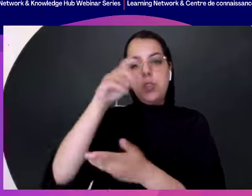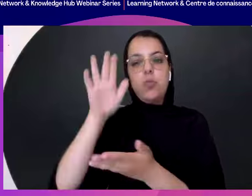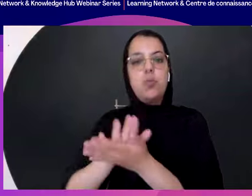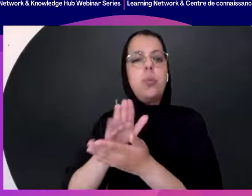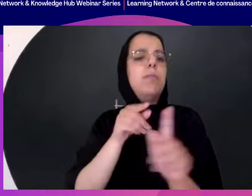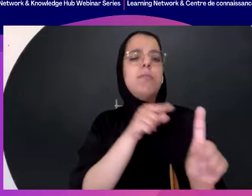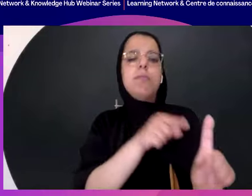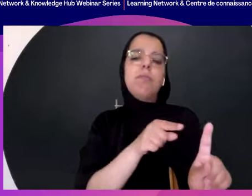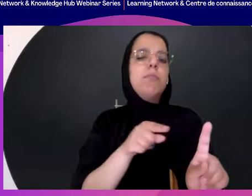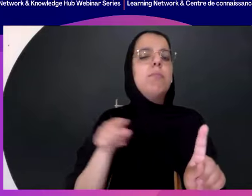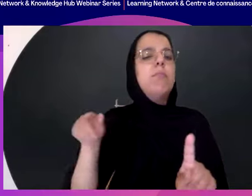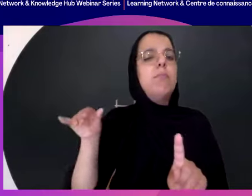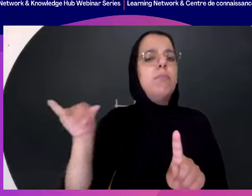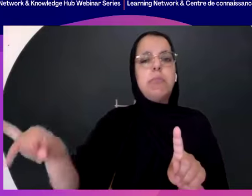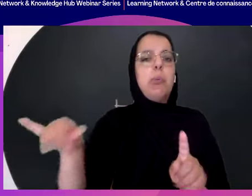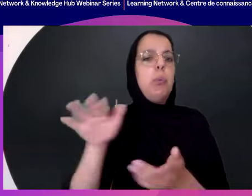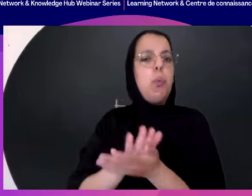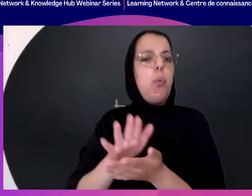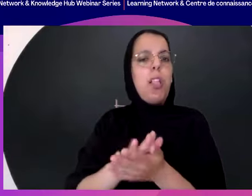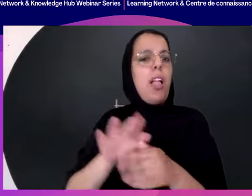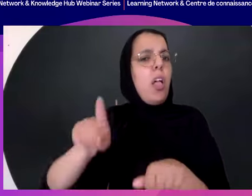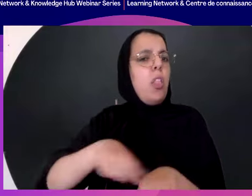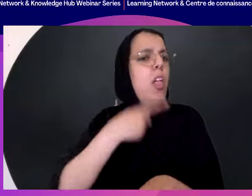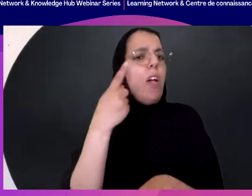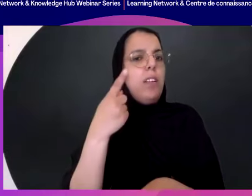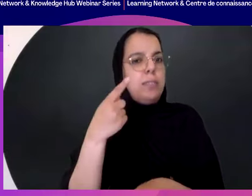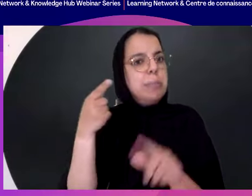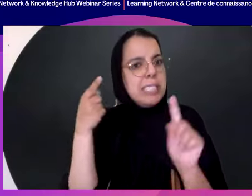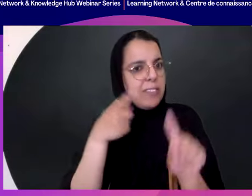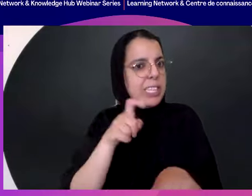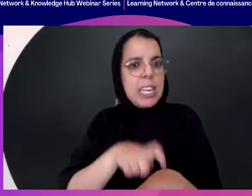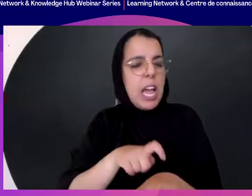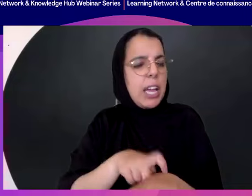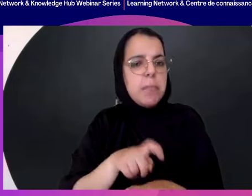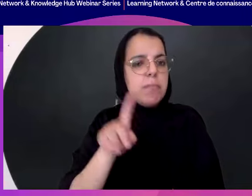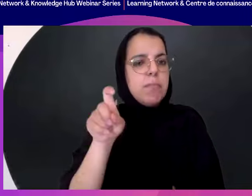schools? Was it for a specified amount of time?